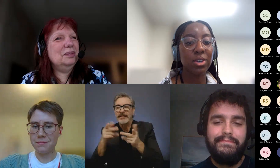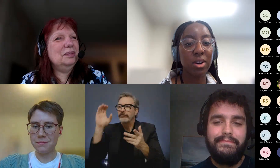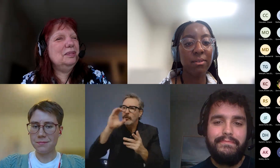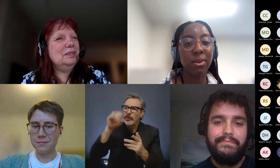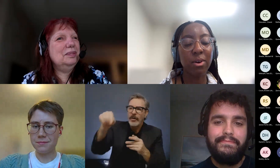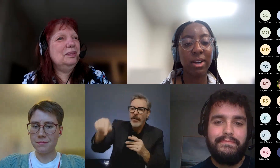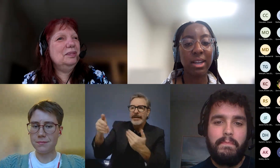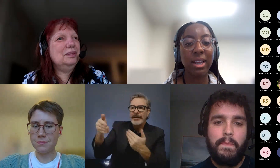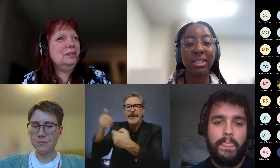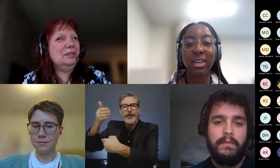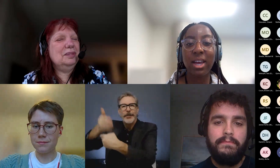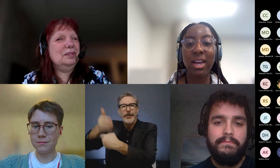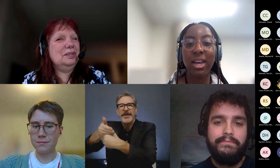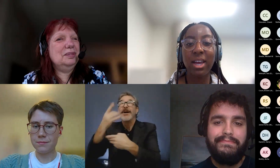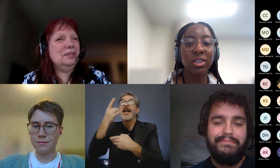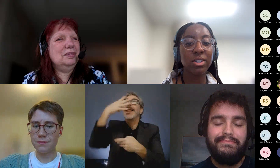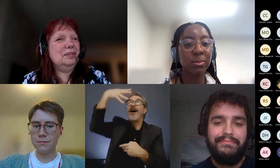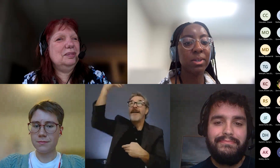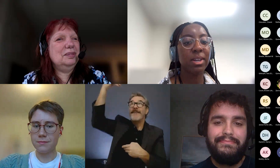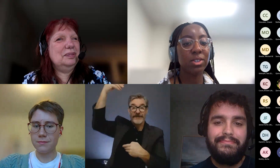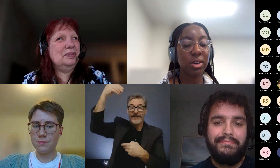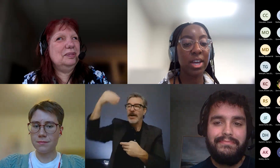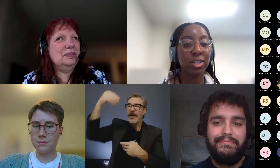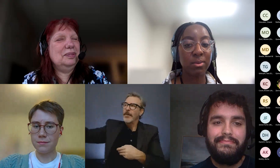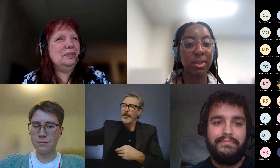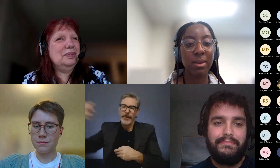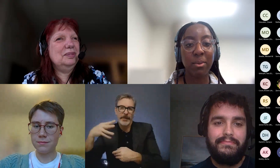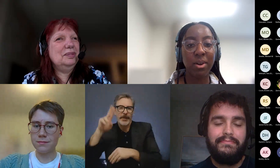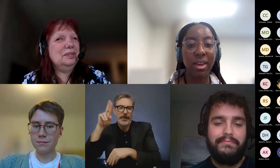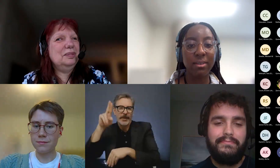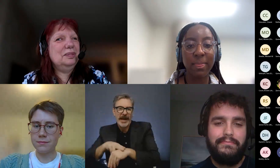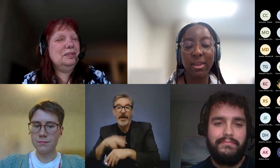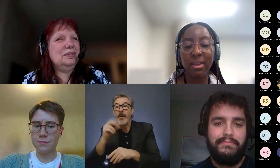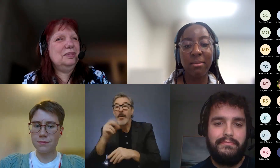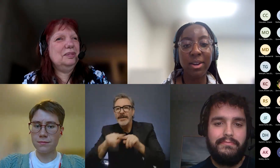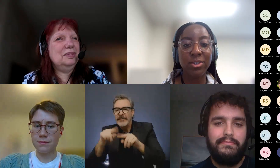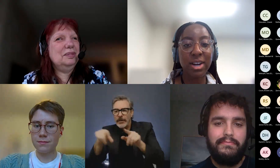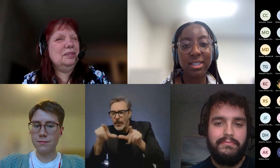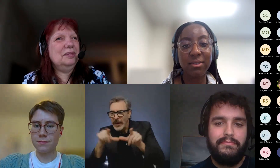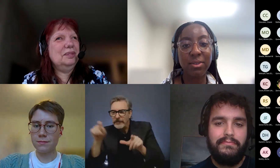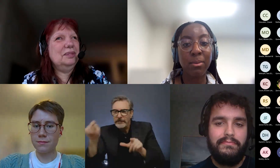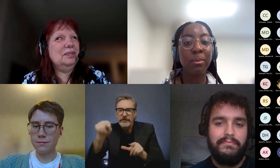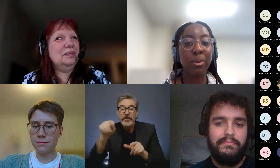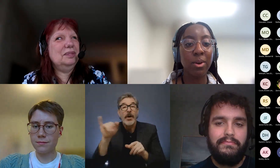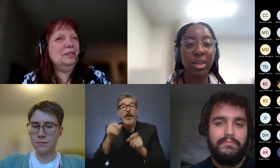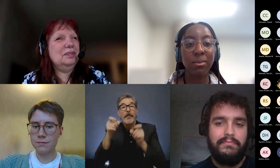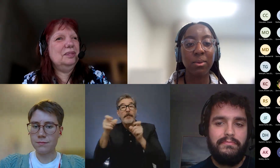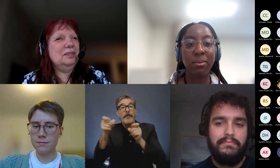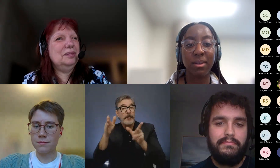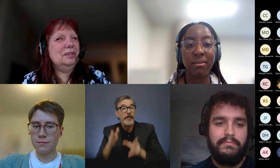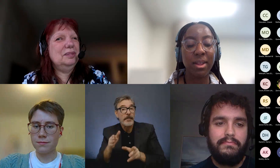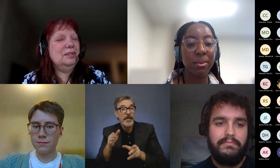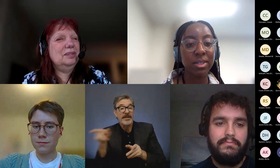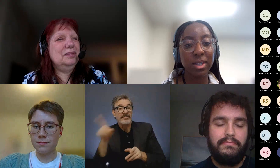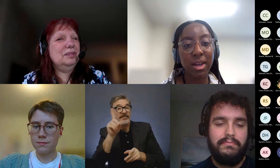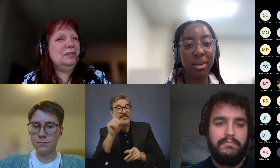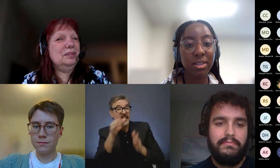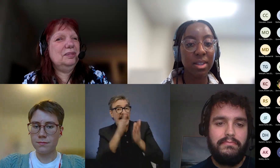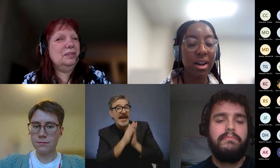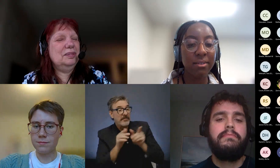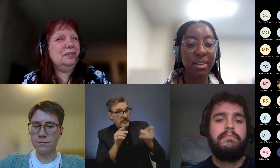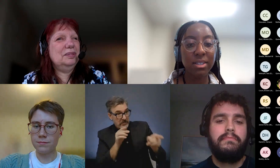where they can turn off the overhead lights and shares these potential locations with the employee. The manager asks if the employee would be available